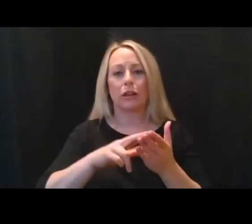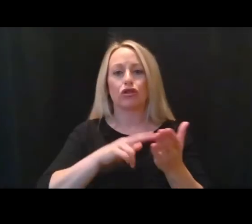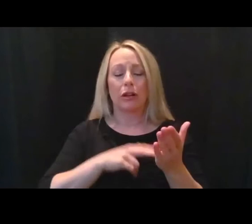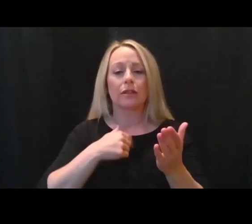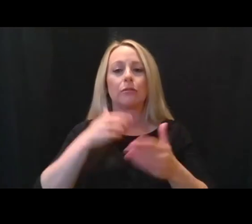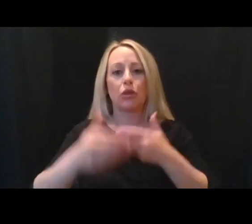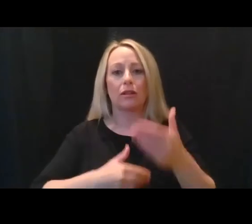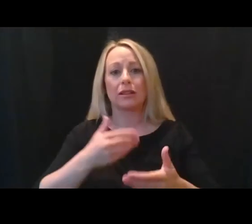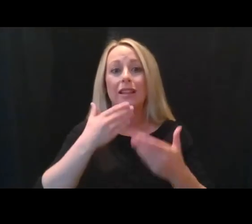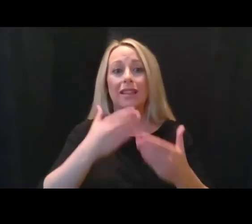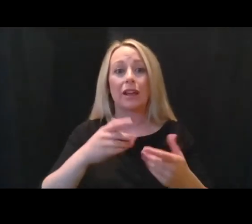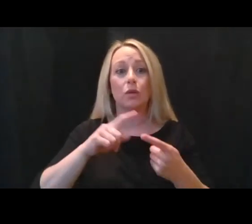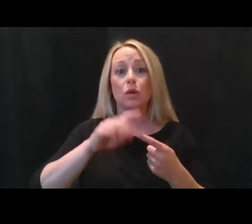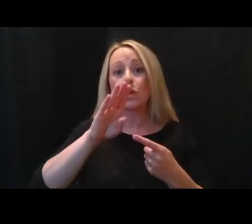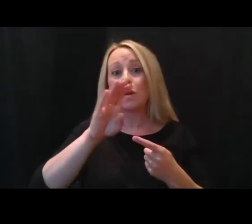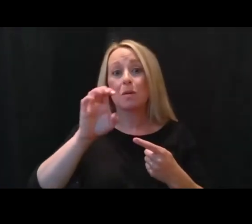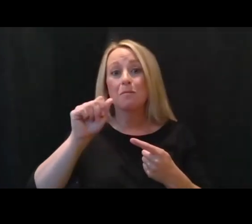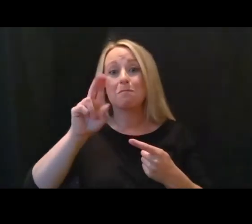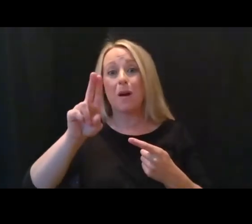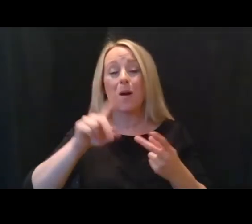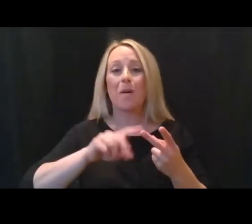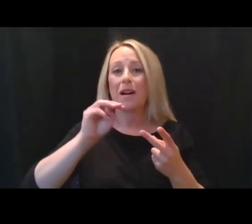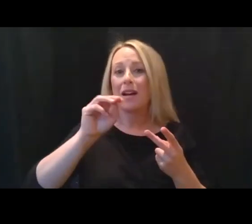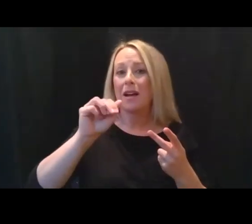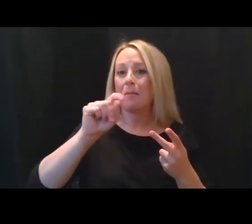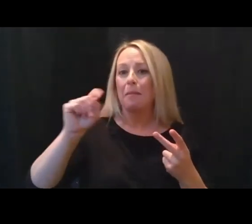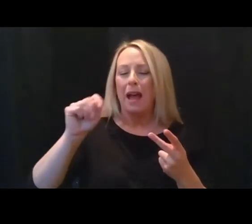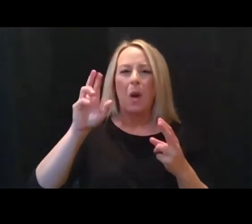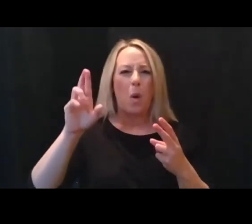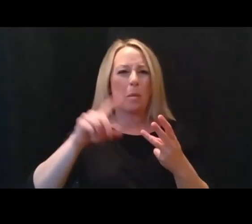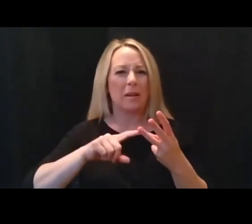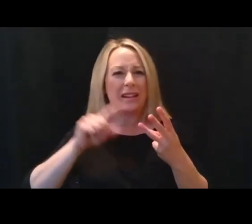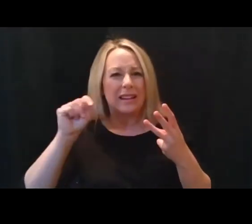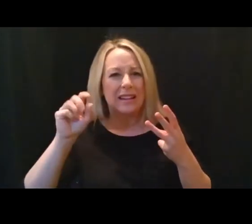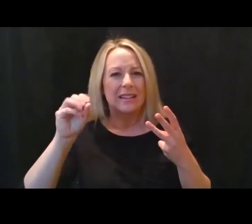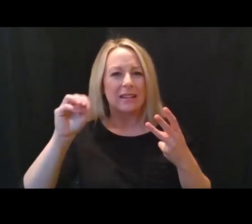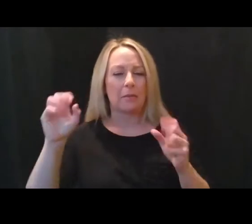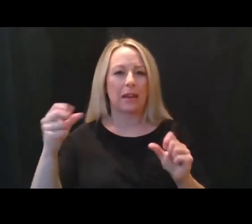to Beau and Matt, and hopefully Tom as well, for joining us today.